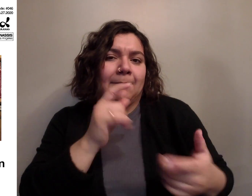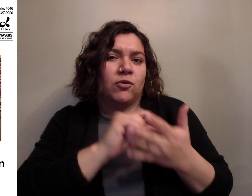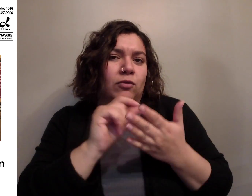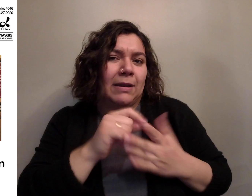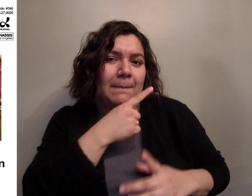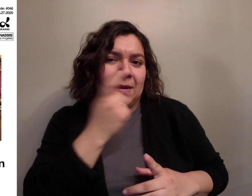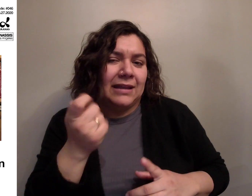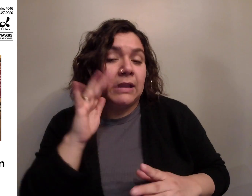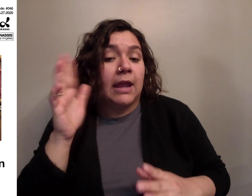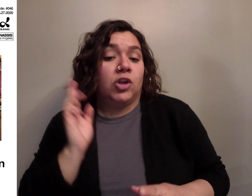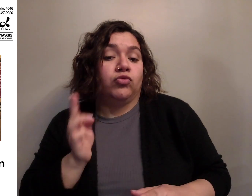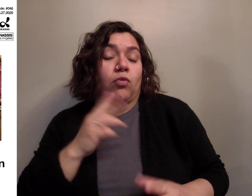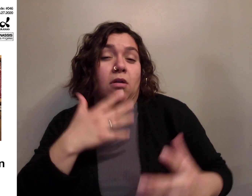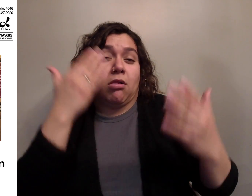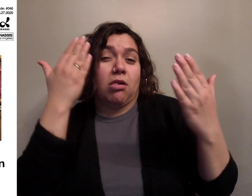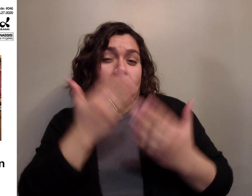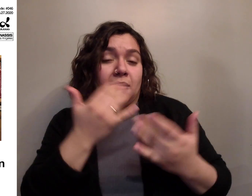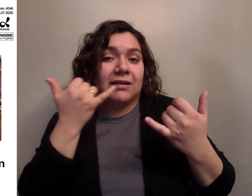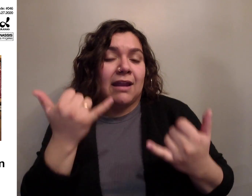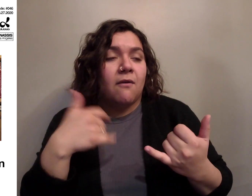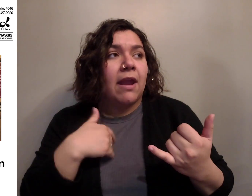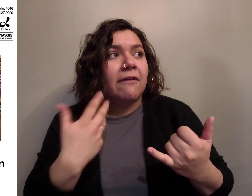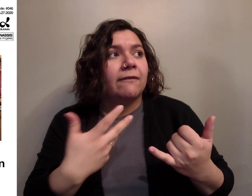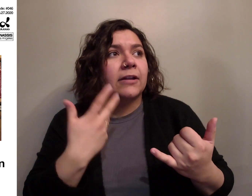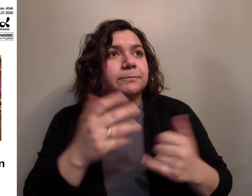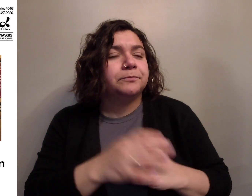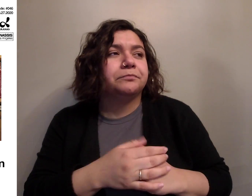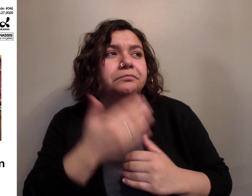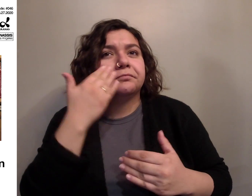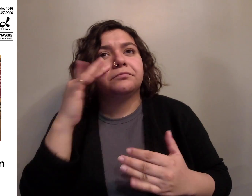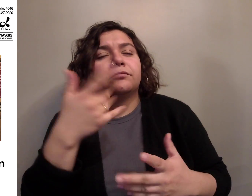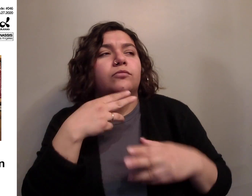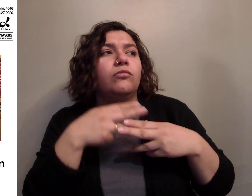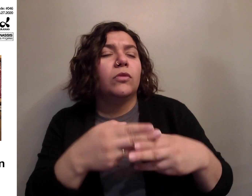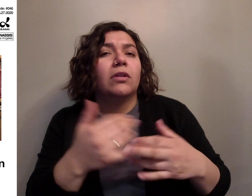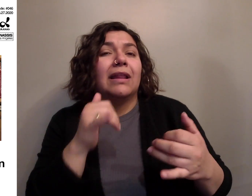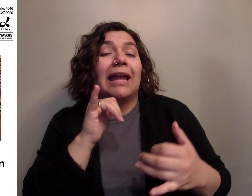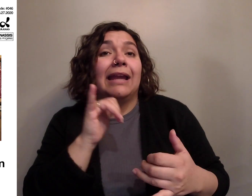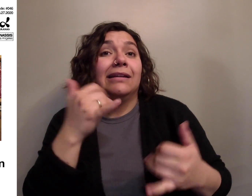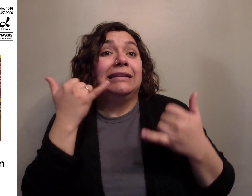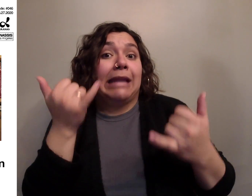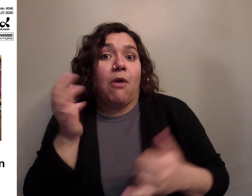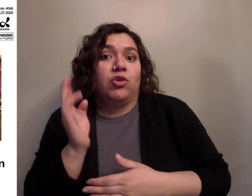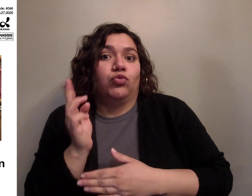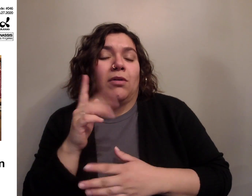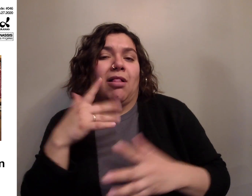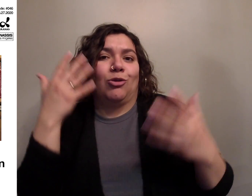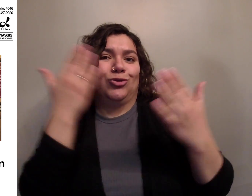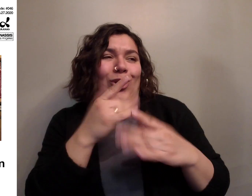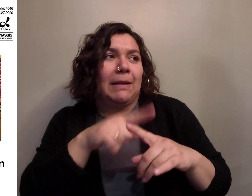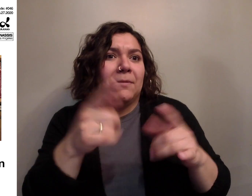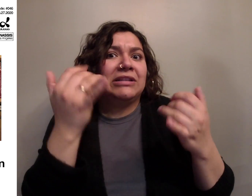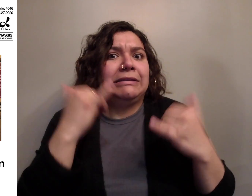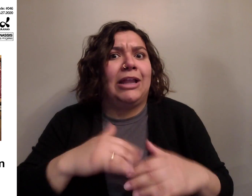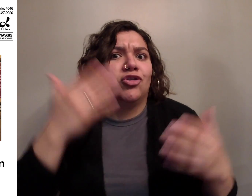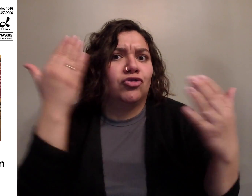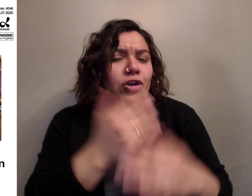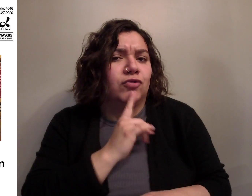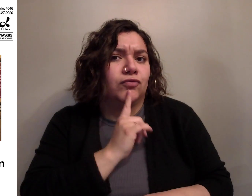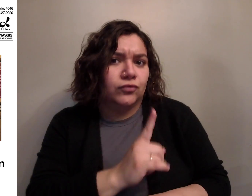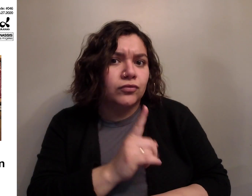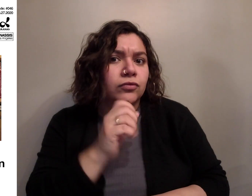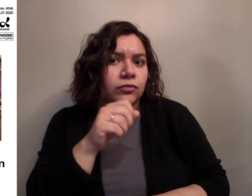works arose. That historical darkness. Now we have I don't know if one would call it a historical darkness,